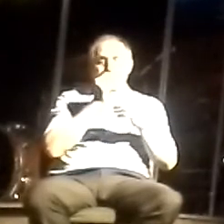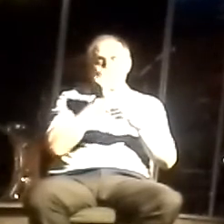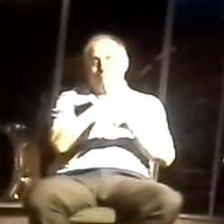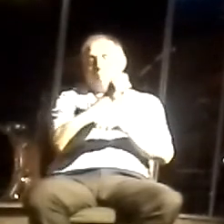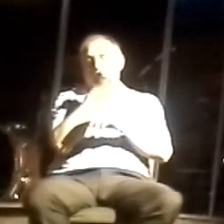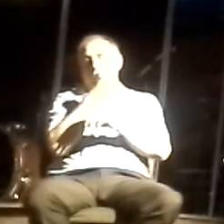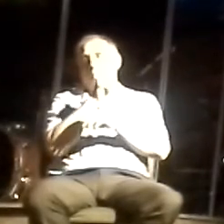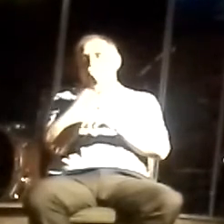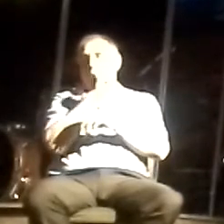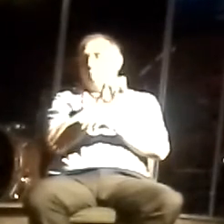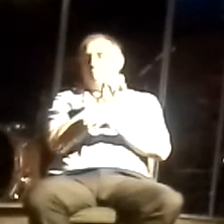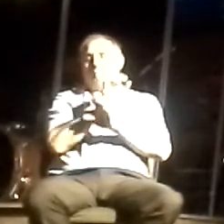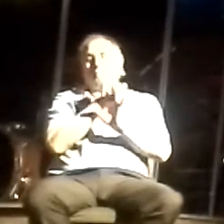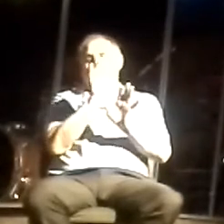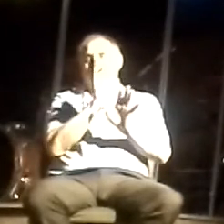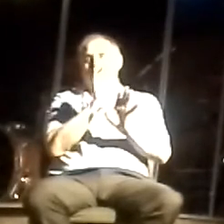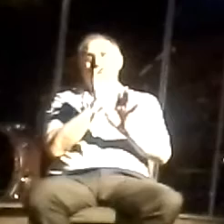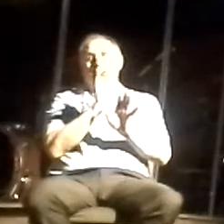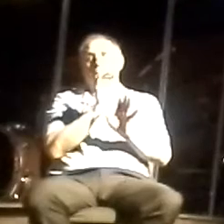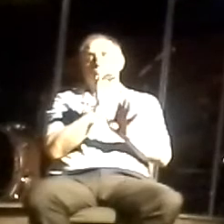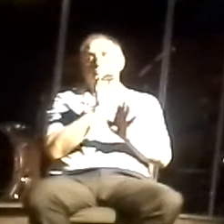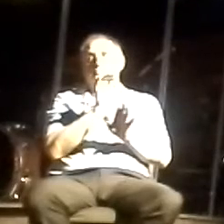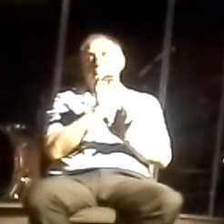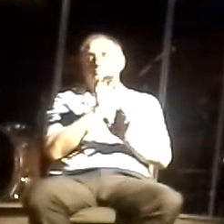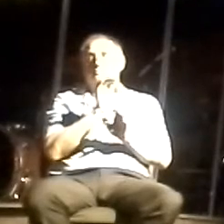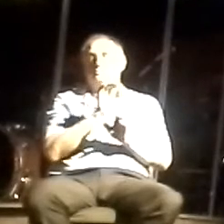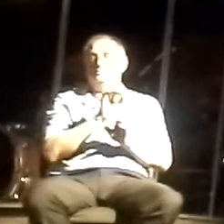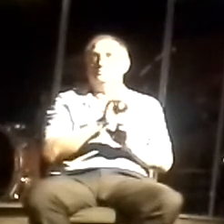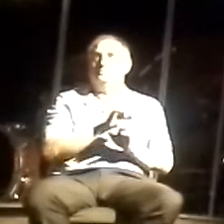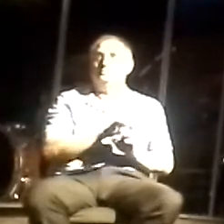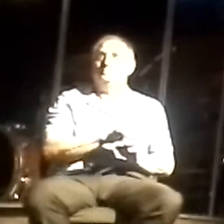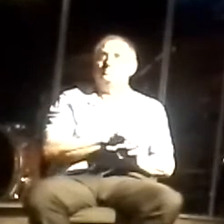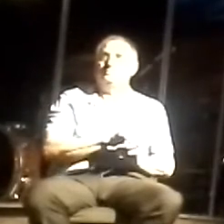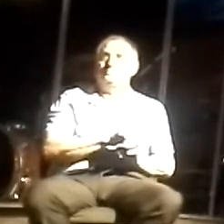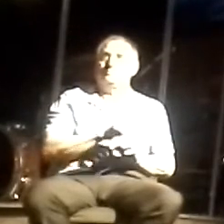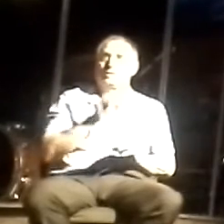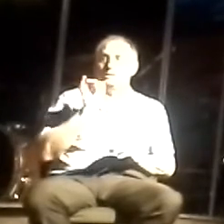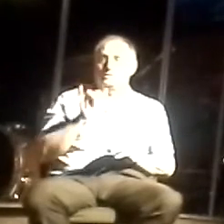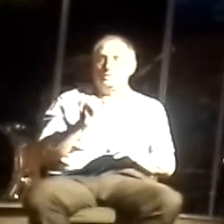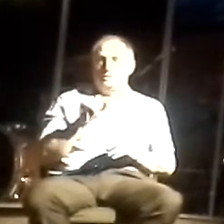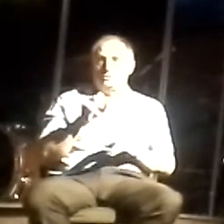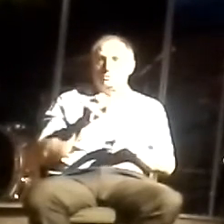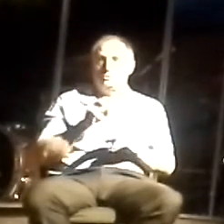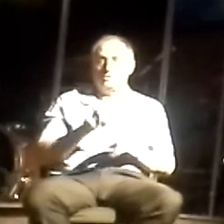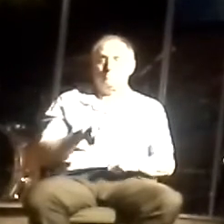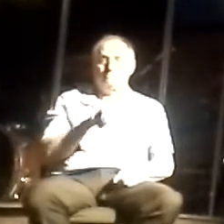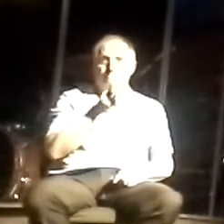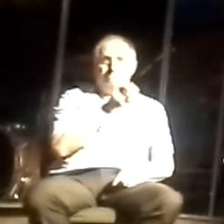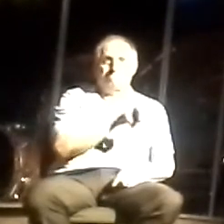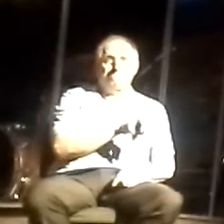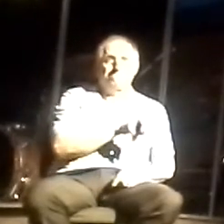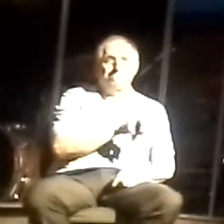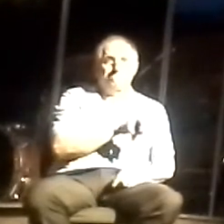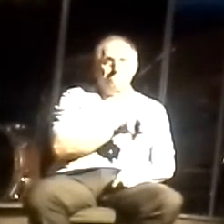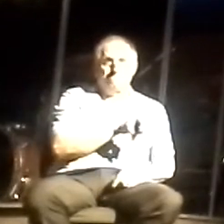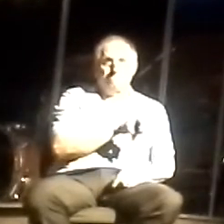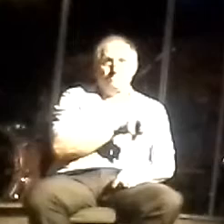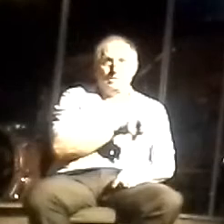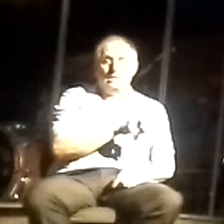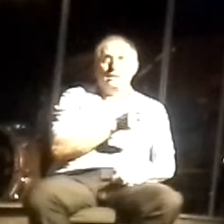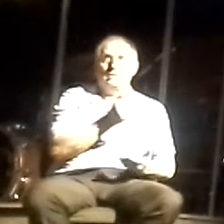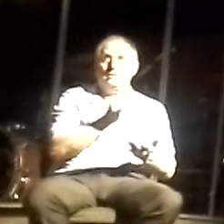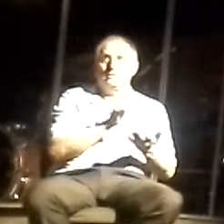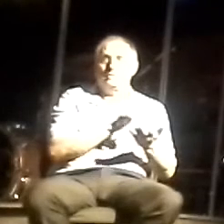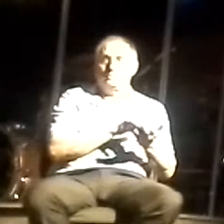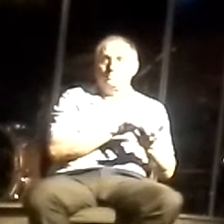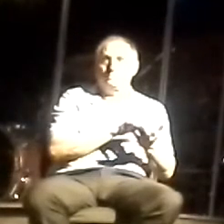talk to us. And we go, back off. And you stay in this chair long enough, you go to this chair. I'll say it one more